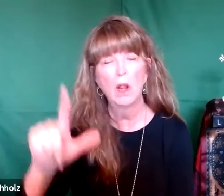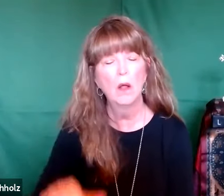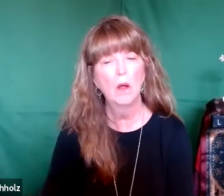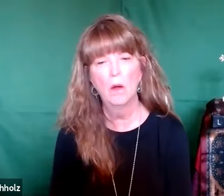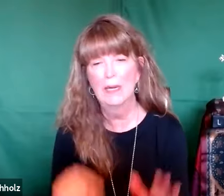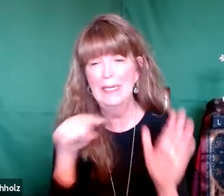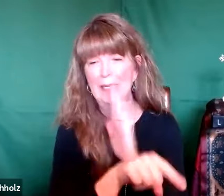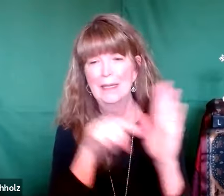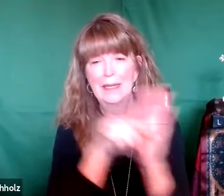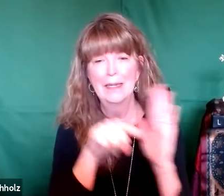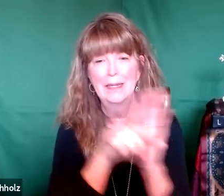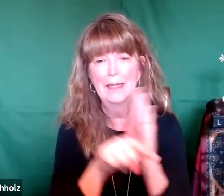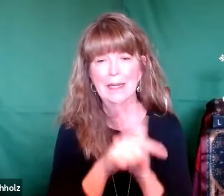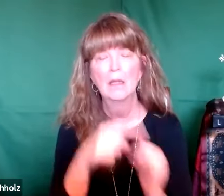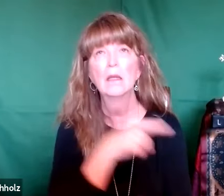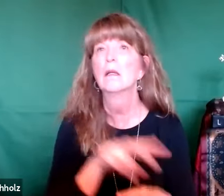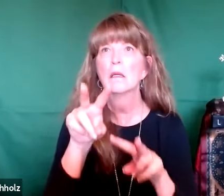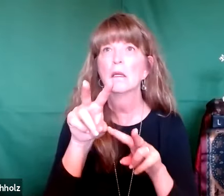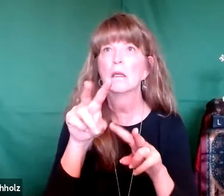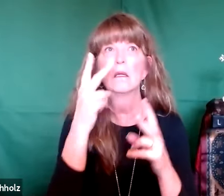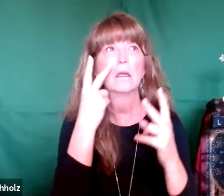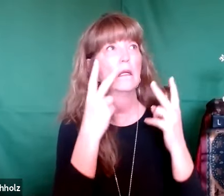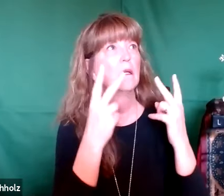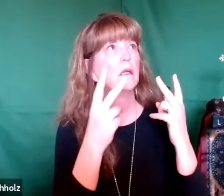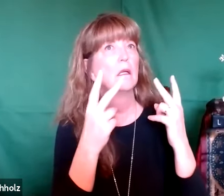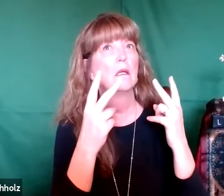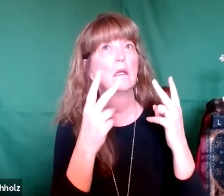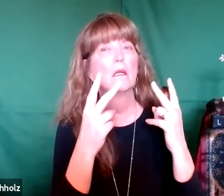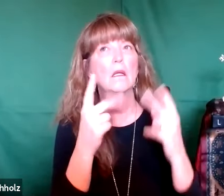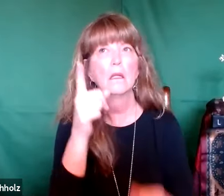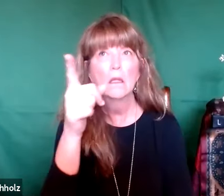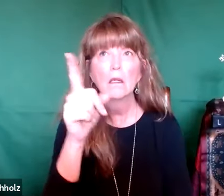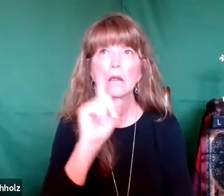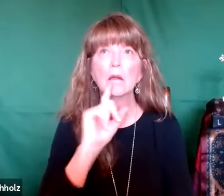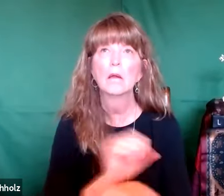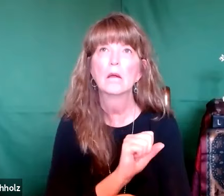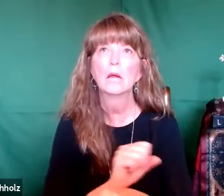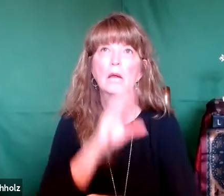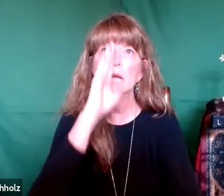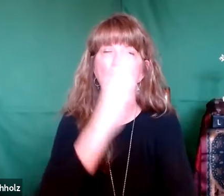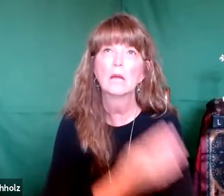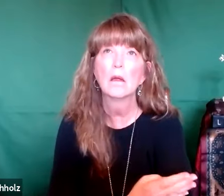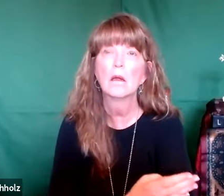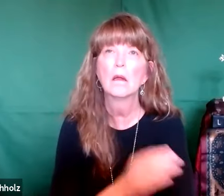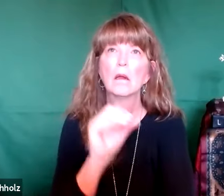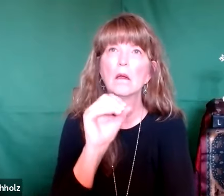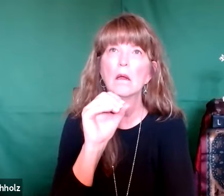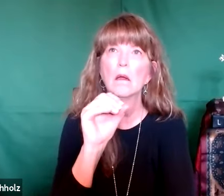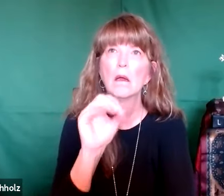person. The centurions were brutal. They had no qualms about slaughtering anyone.